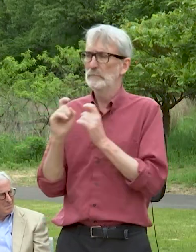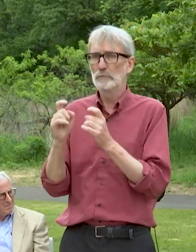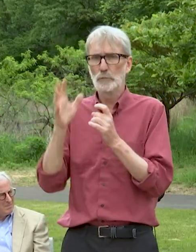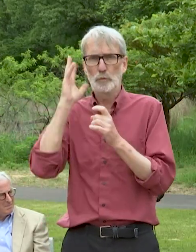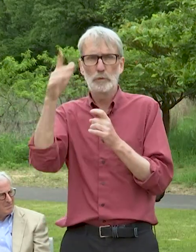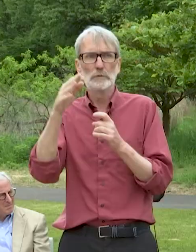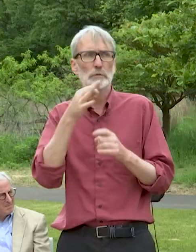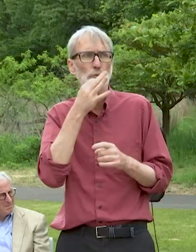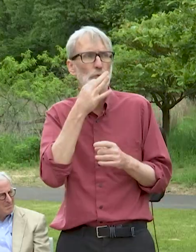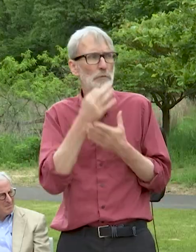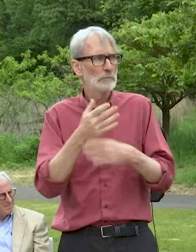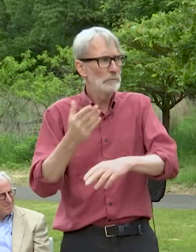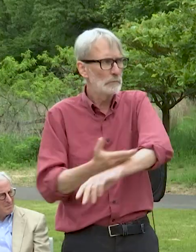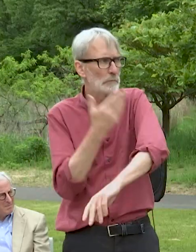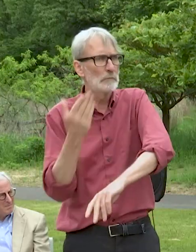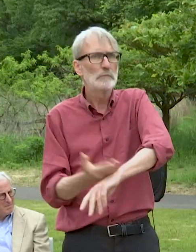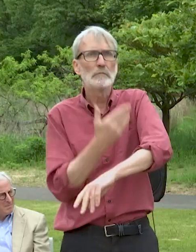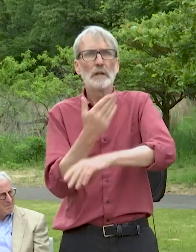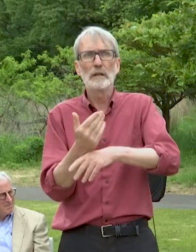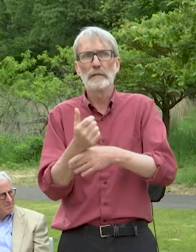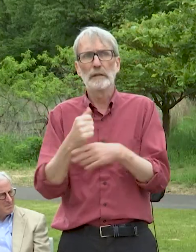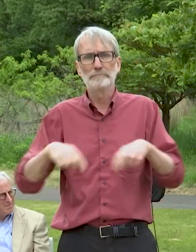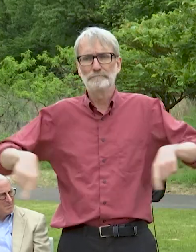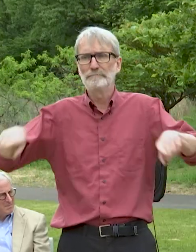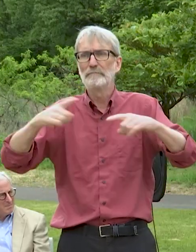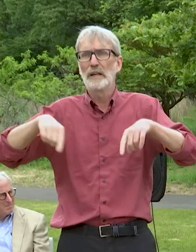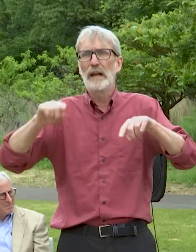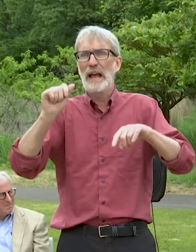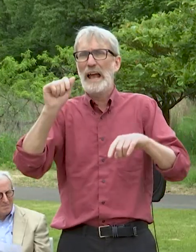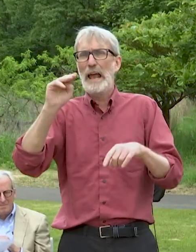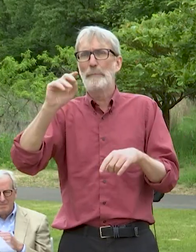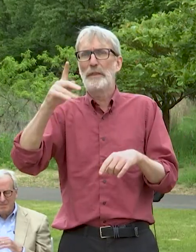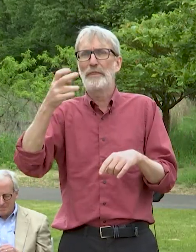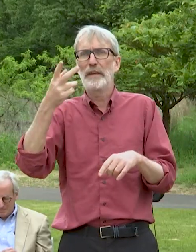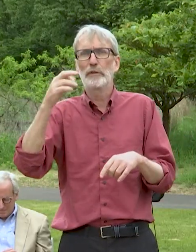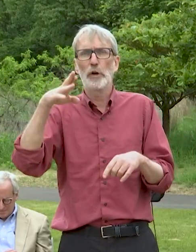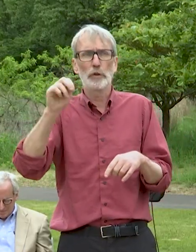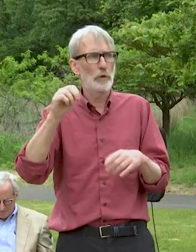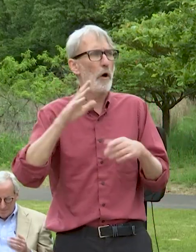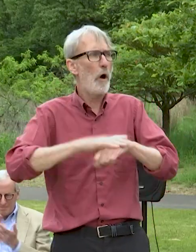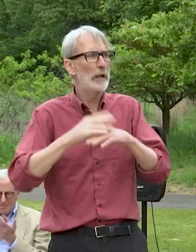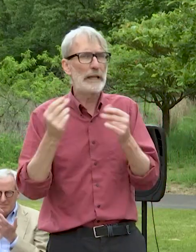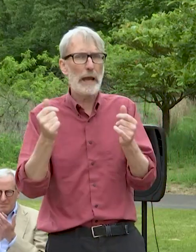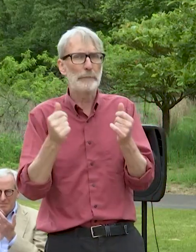begin the renovation of the amphitheater right here on campus.